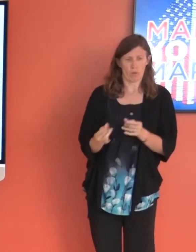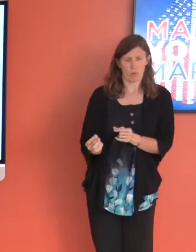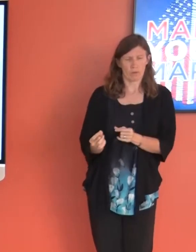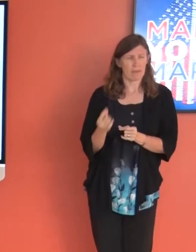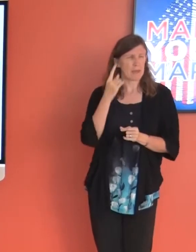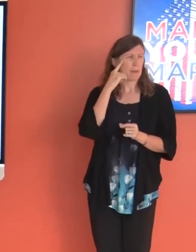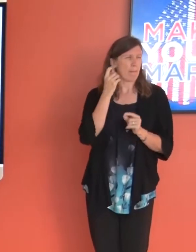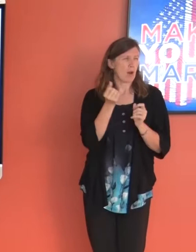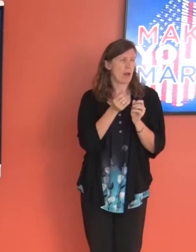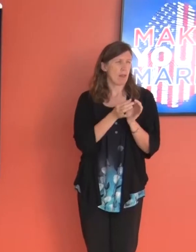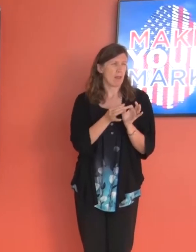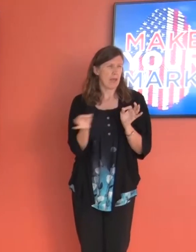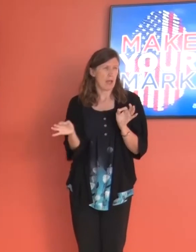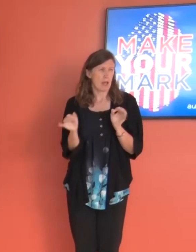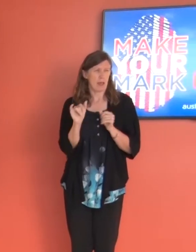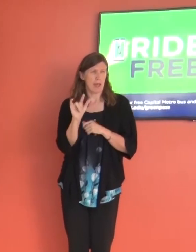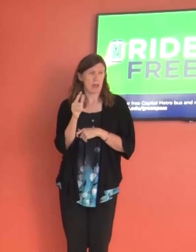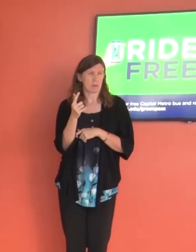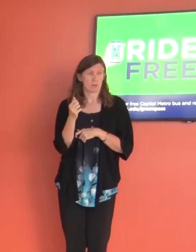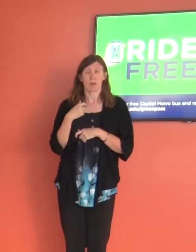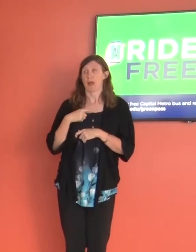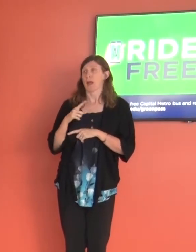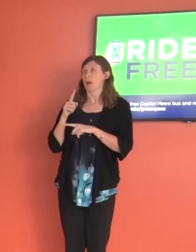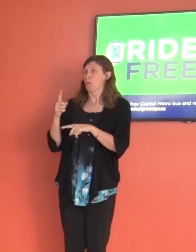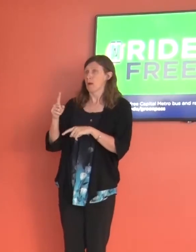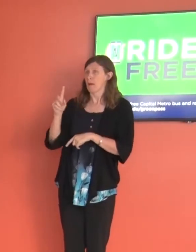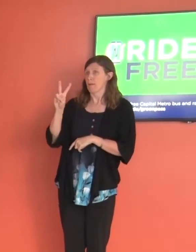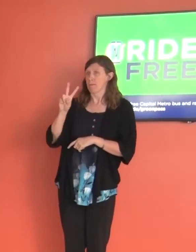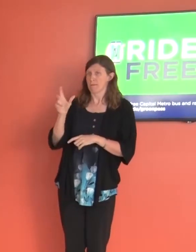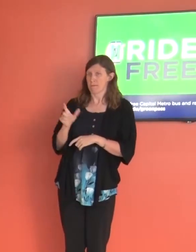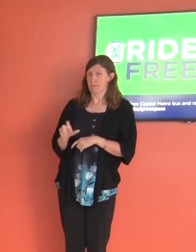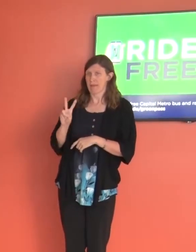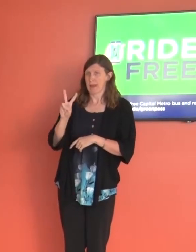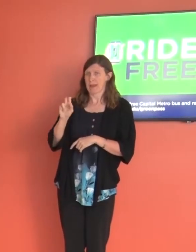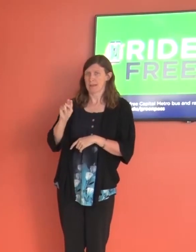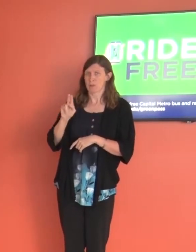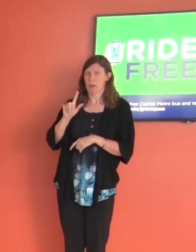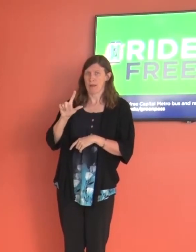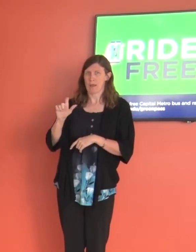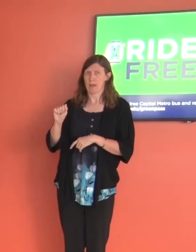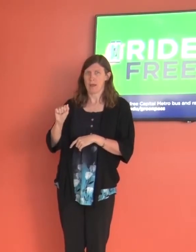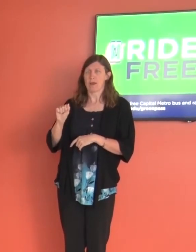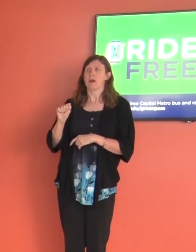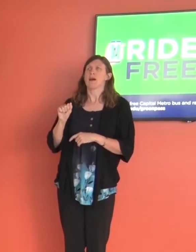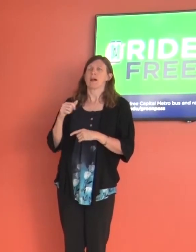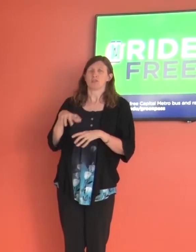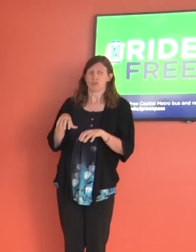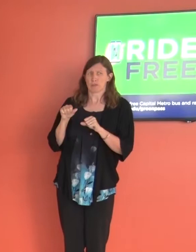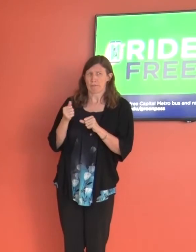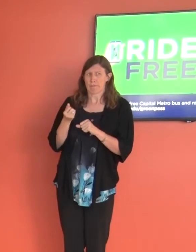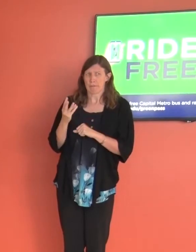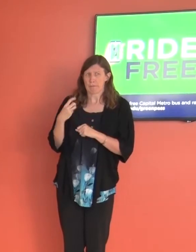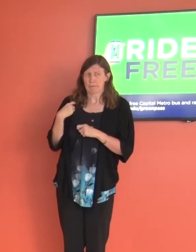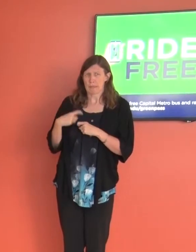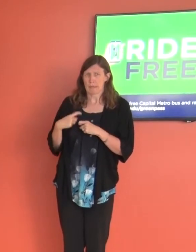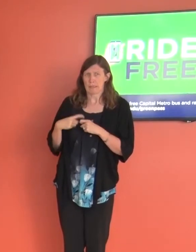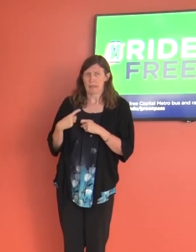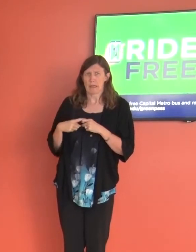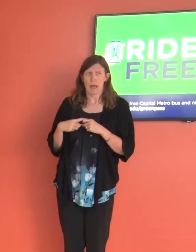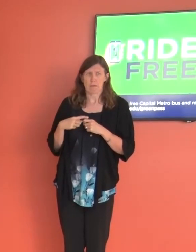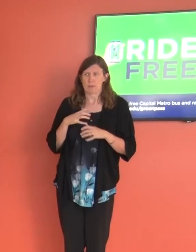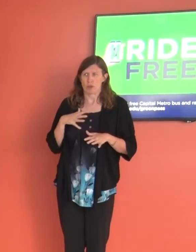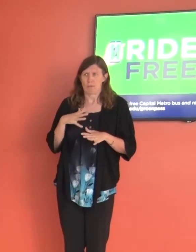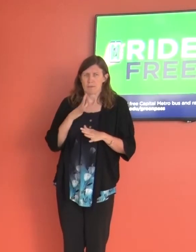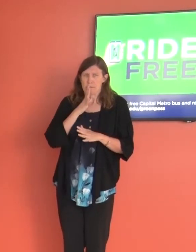to Venezuela, I took a couple of Spanish classes and I could read, but I was so nervous about talking because I thought they would hear my Southern